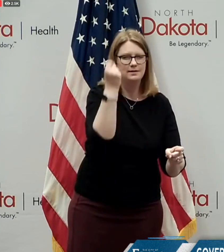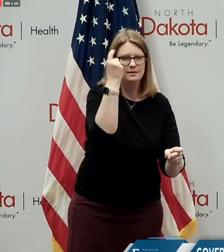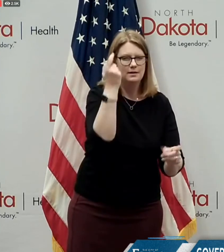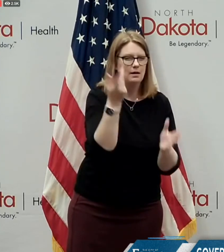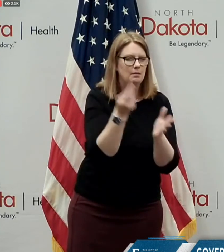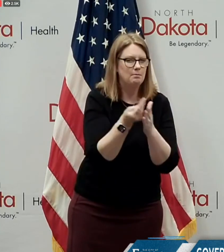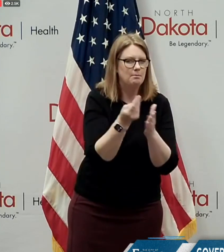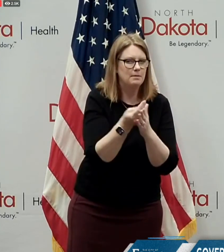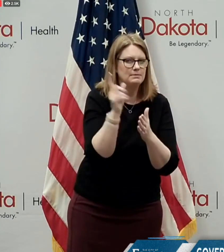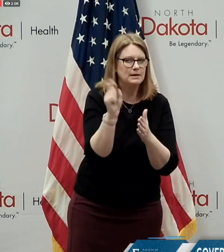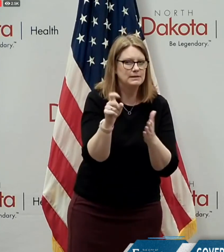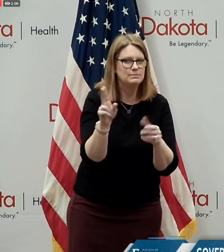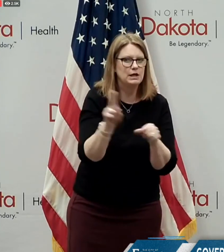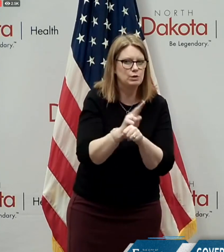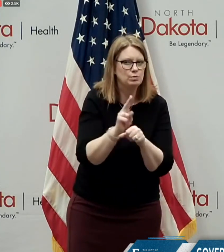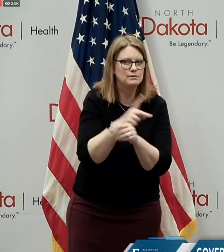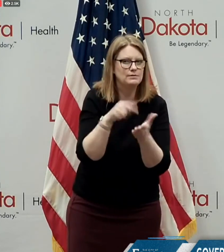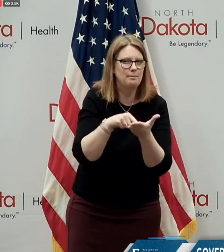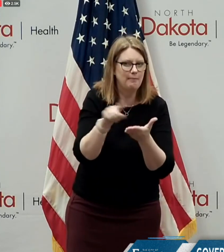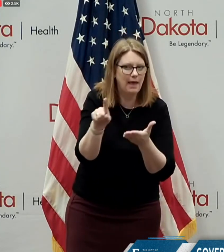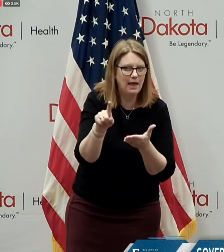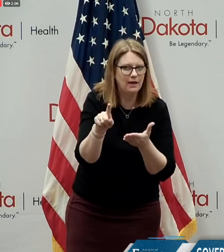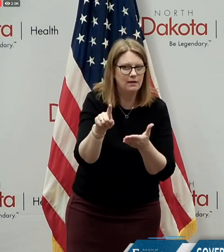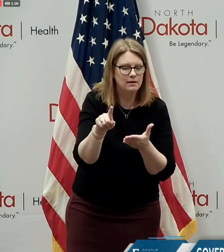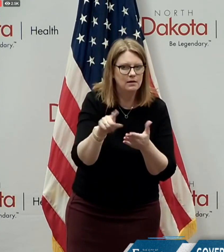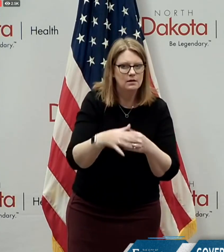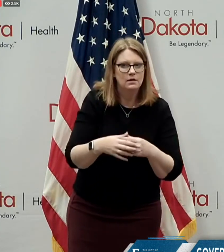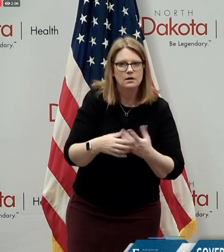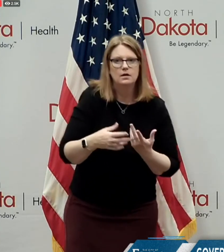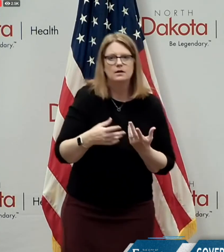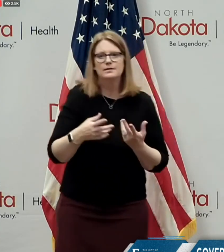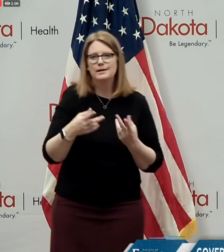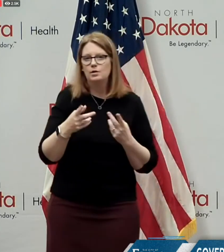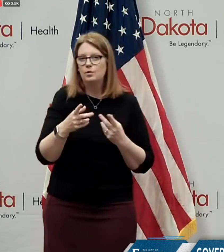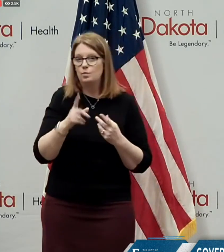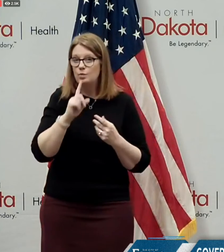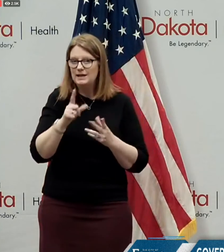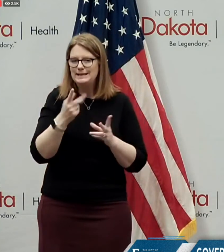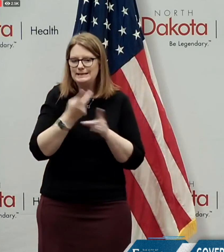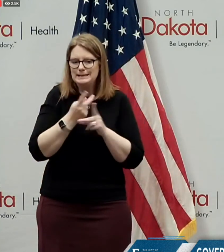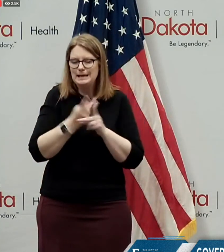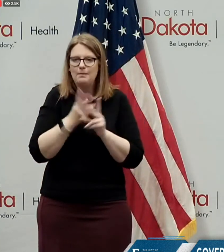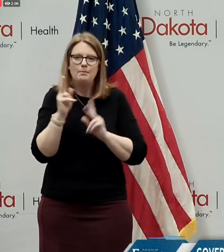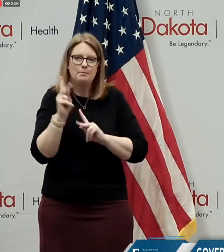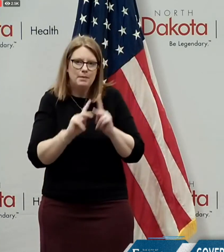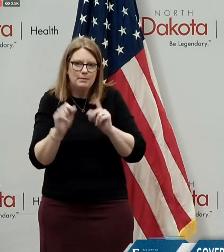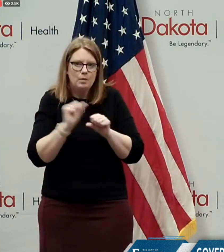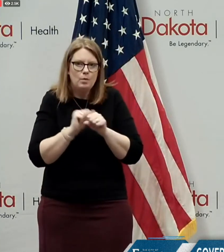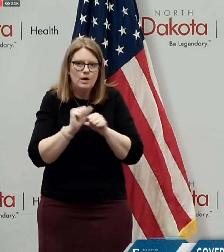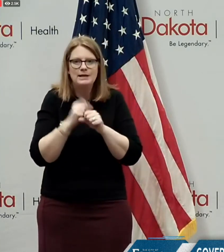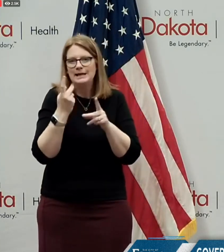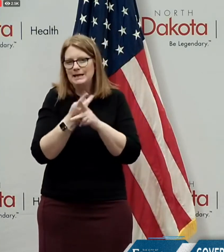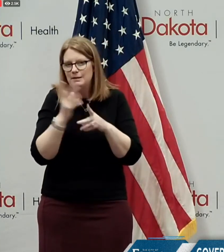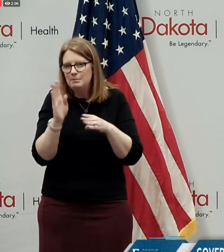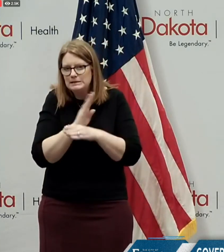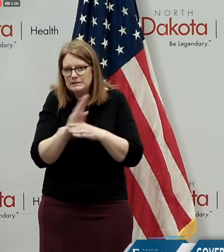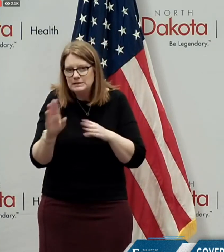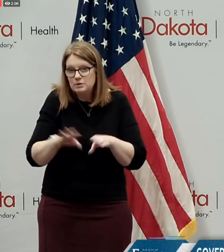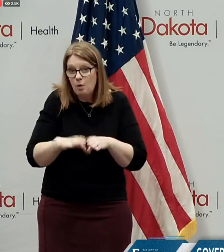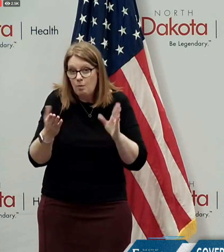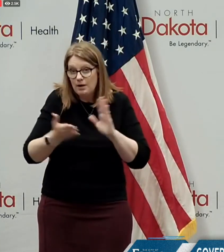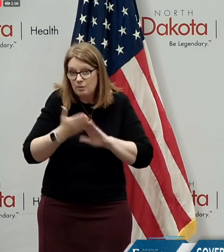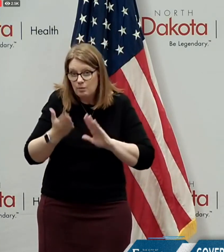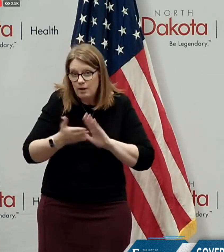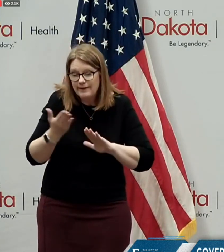used for payroll. This is a way to keep personnel and capability, keep businesses running, even though